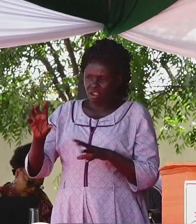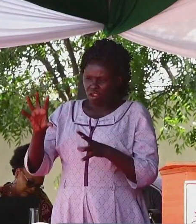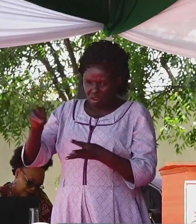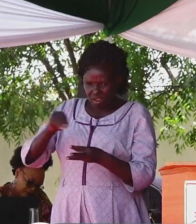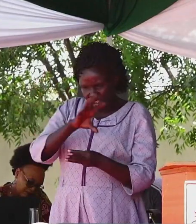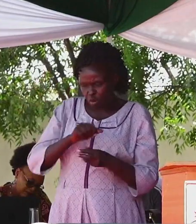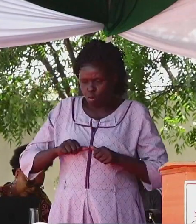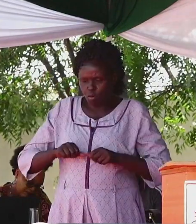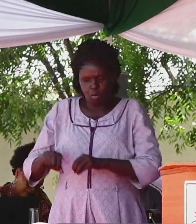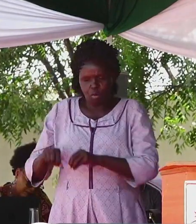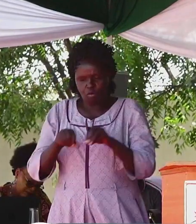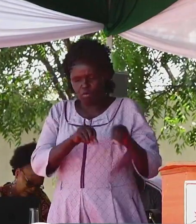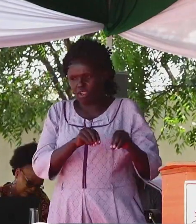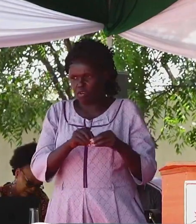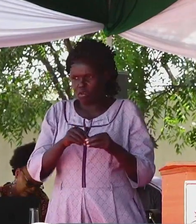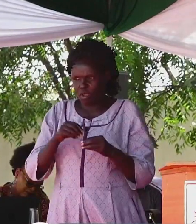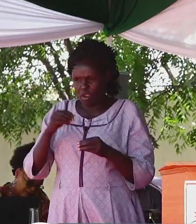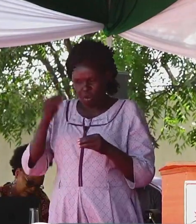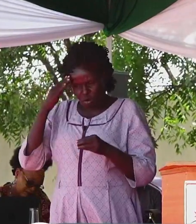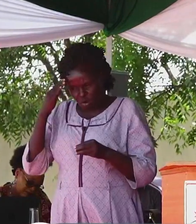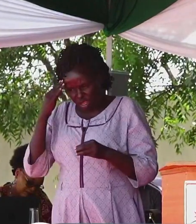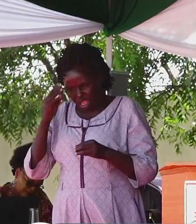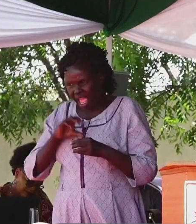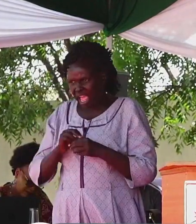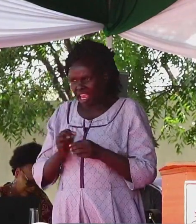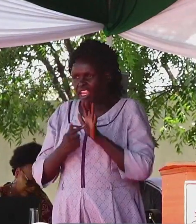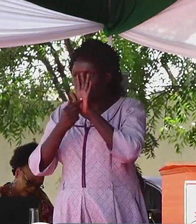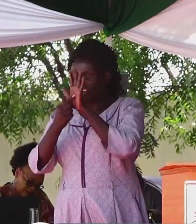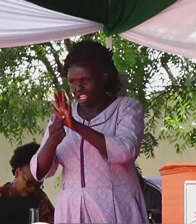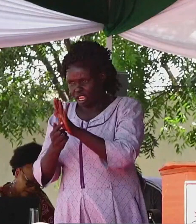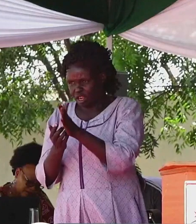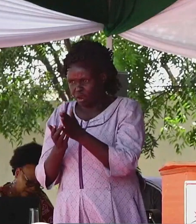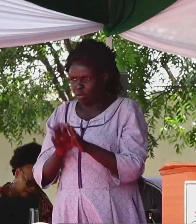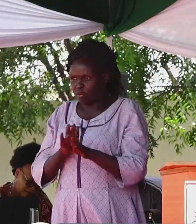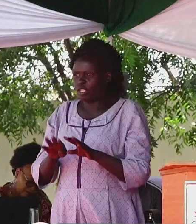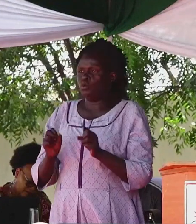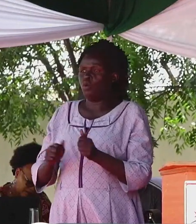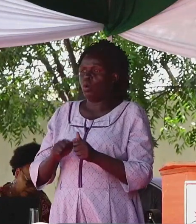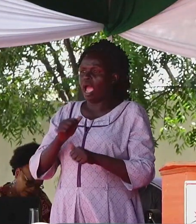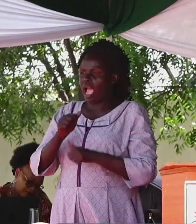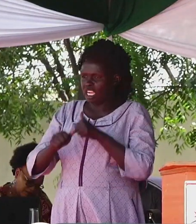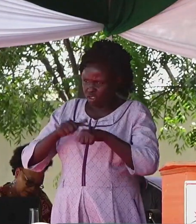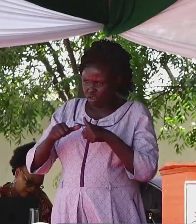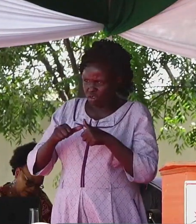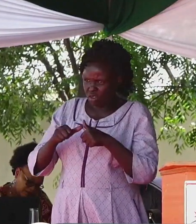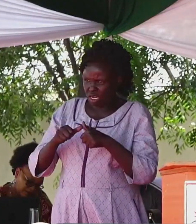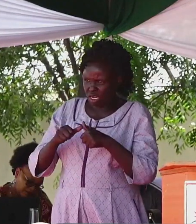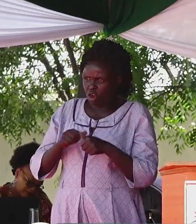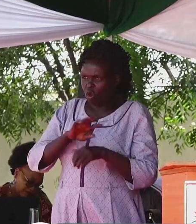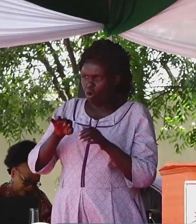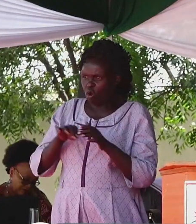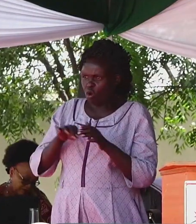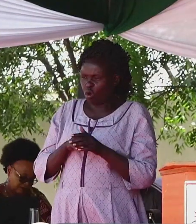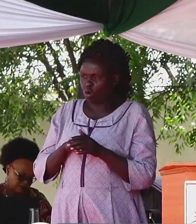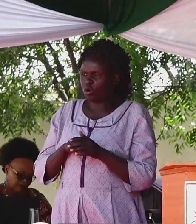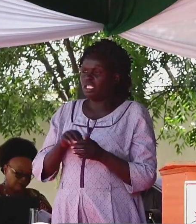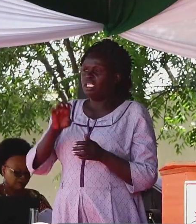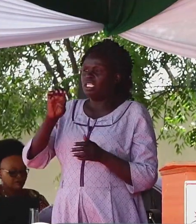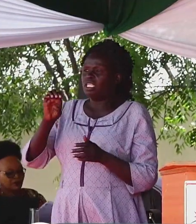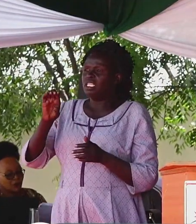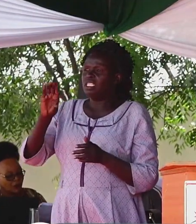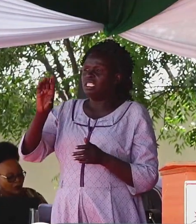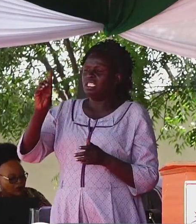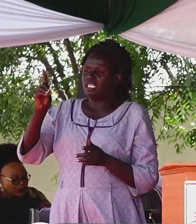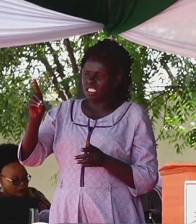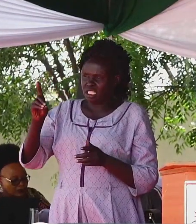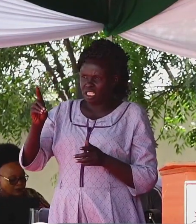from the available knowledge and evidence base to action. We urge all ECD stakeholders to